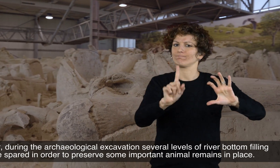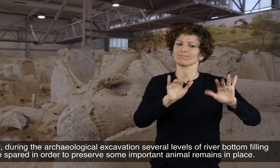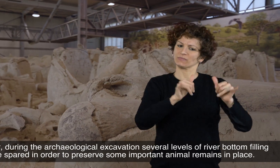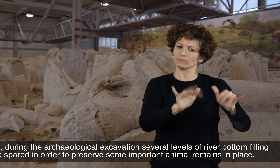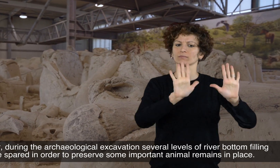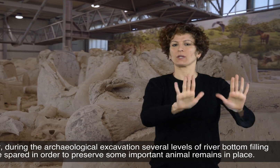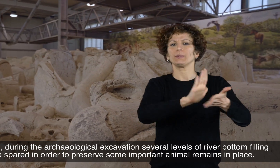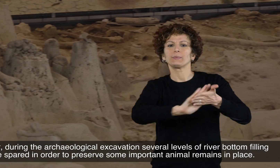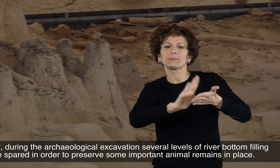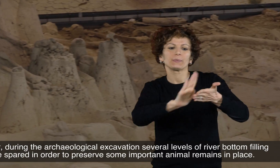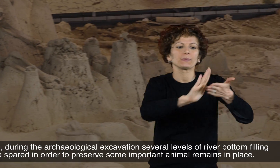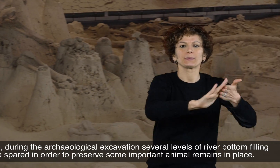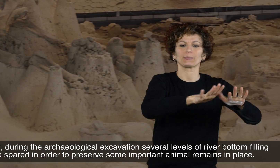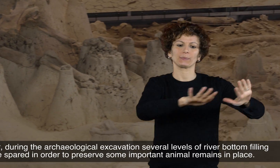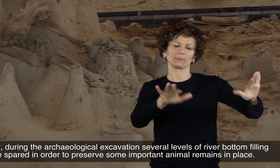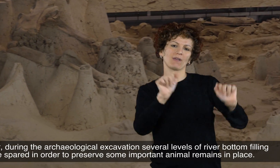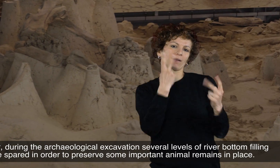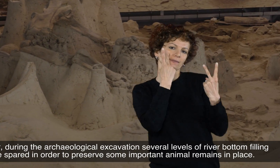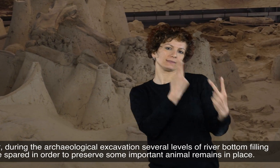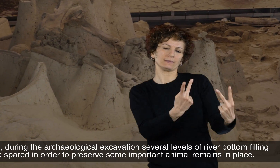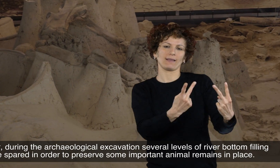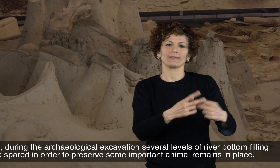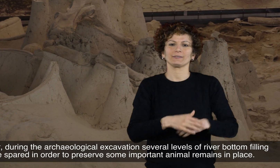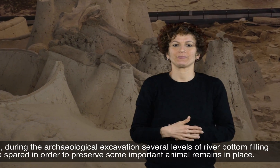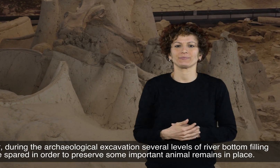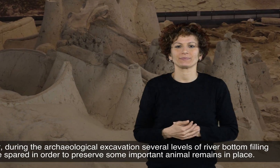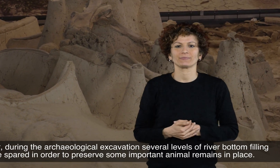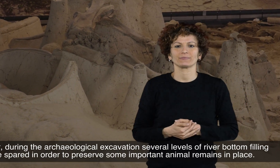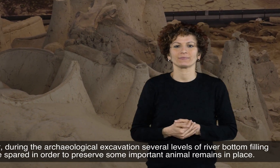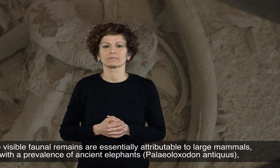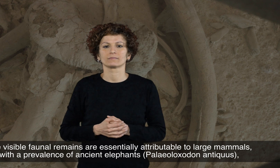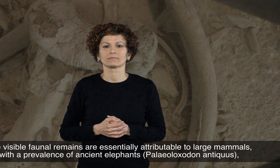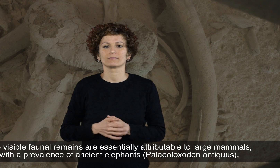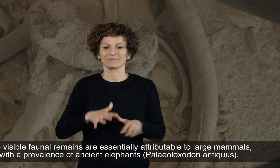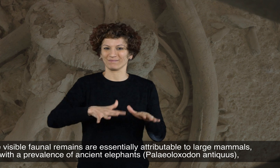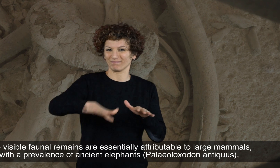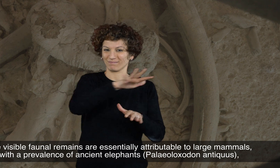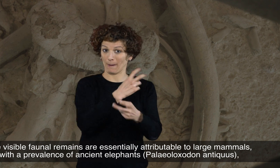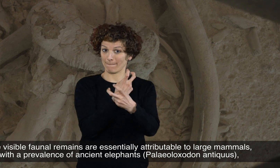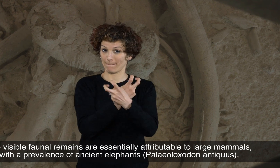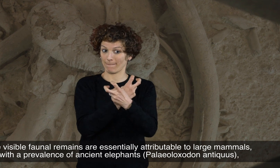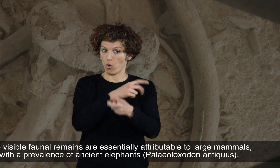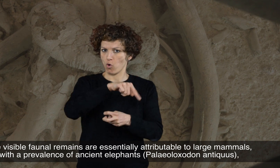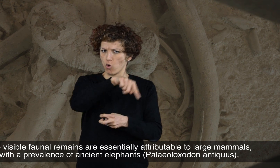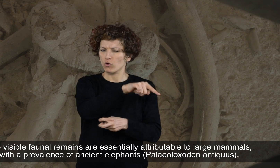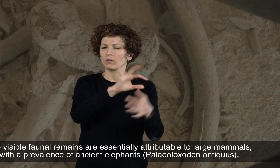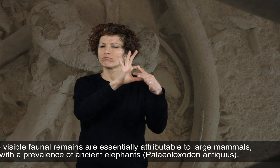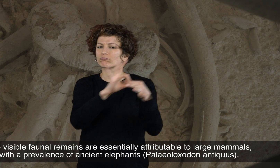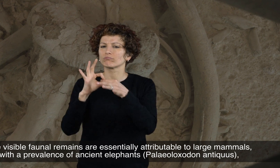to preserve some important animal remains in place. The visible faunal remains are